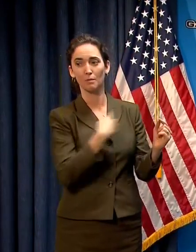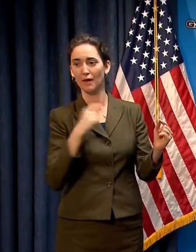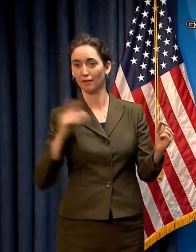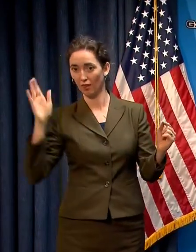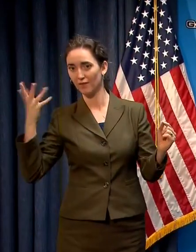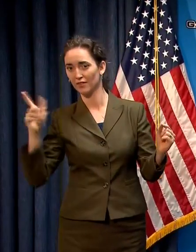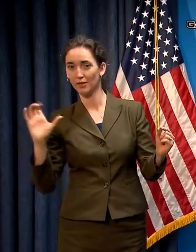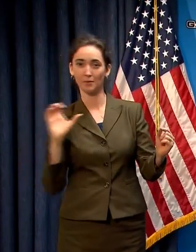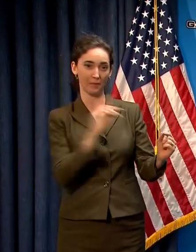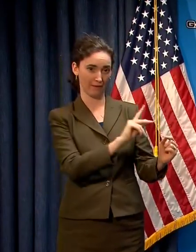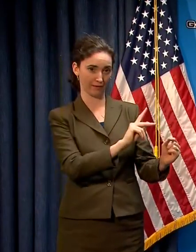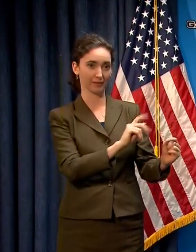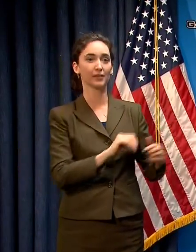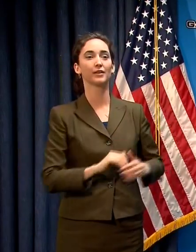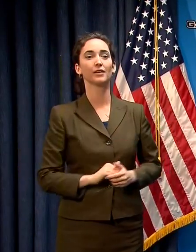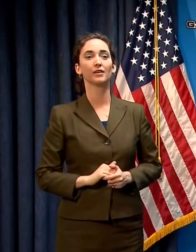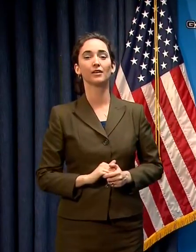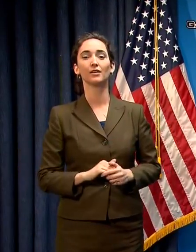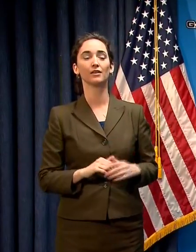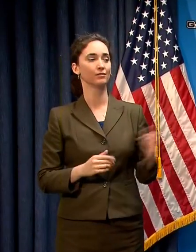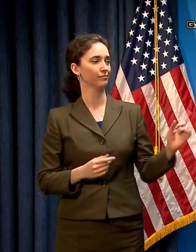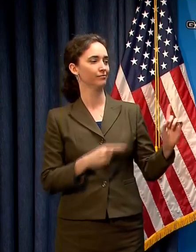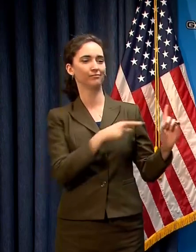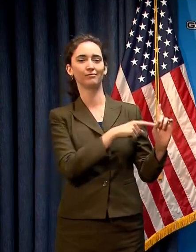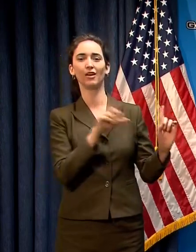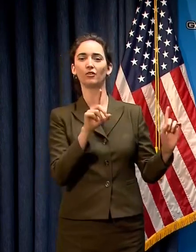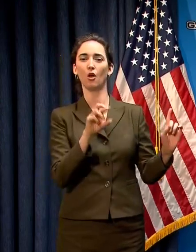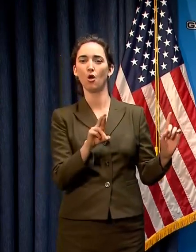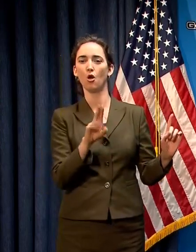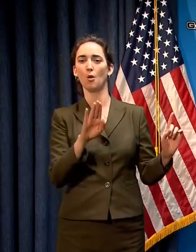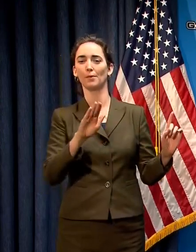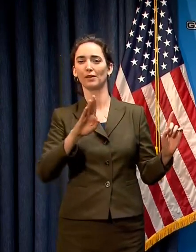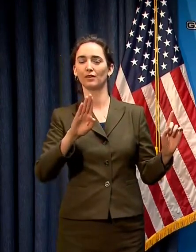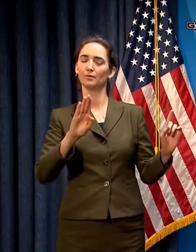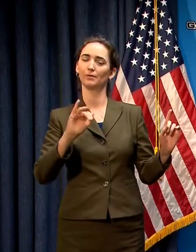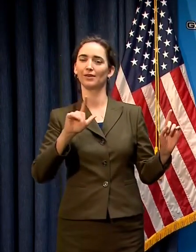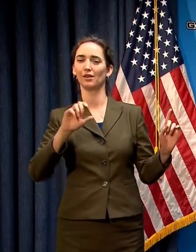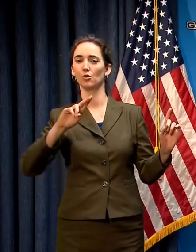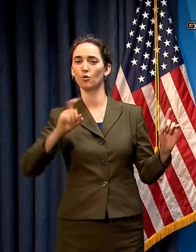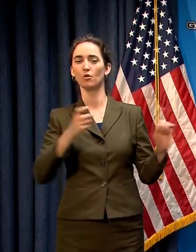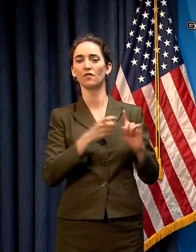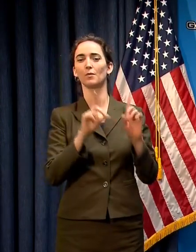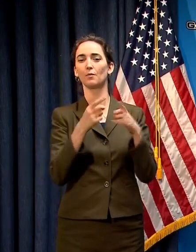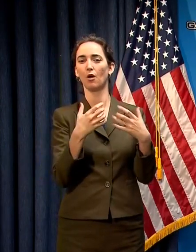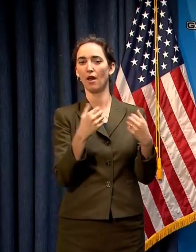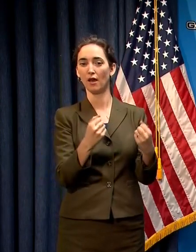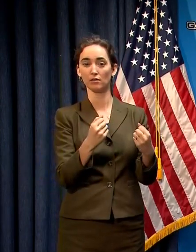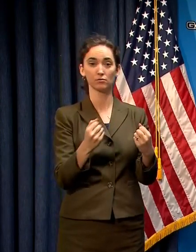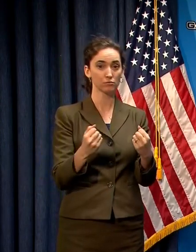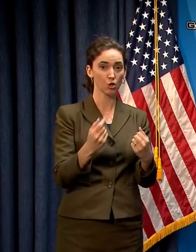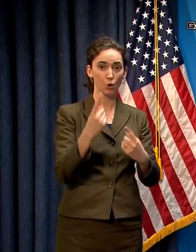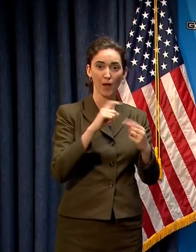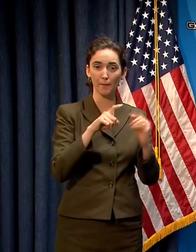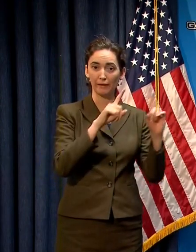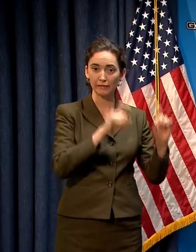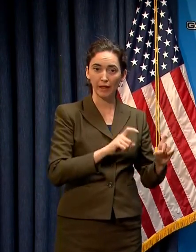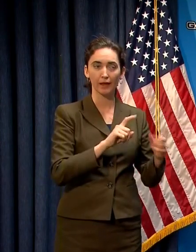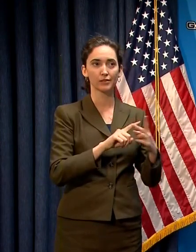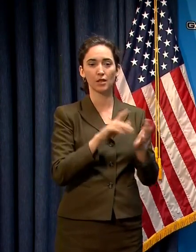to. I do have Dr. Bu from the Department of Health here to answer questions about testing or other